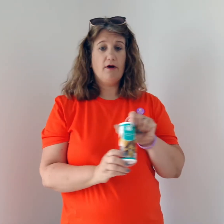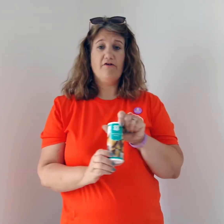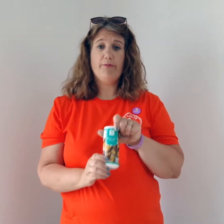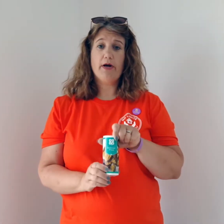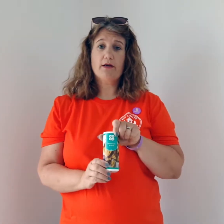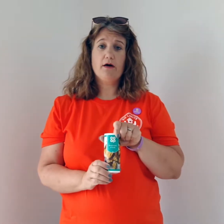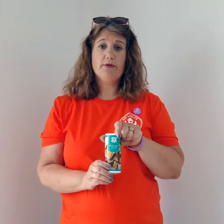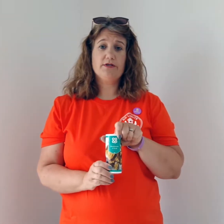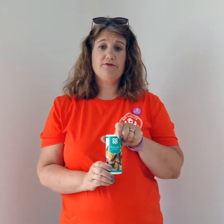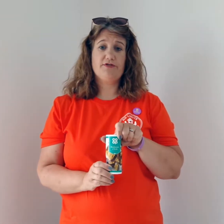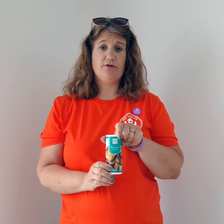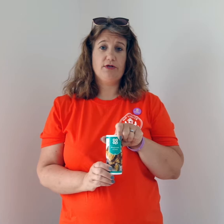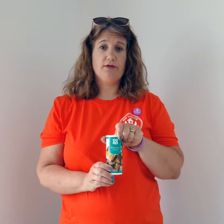of bicarbonate of soda.